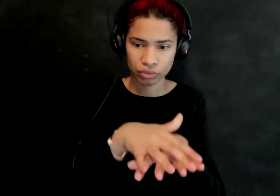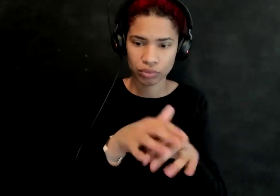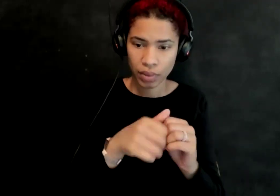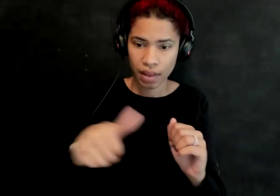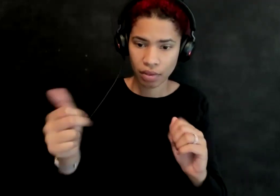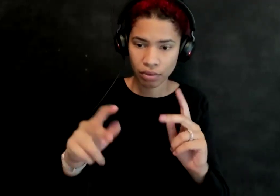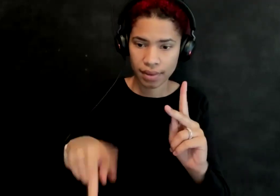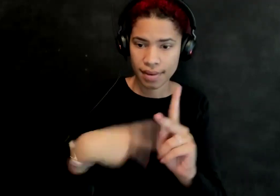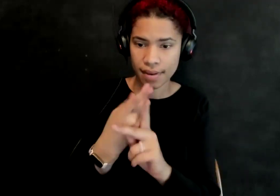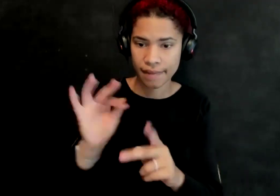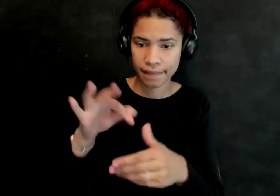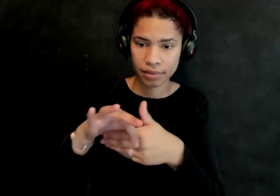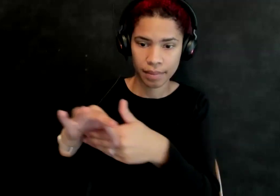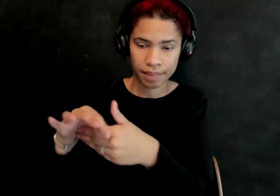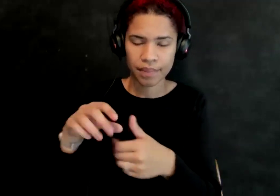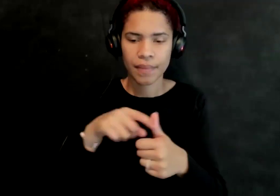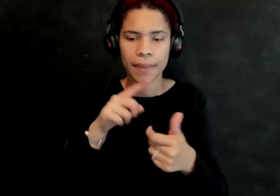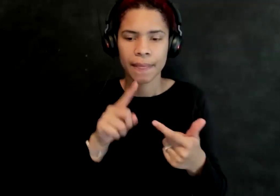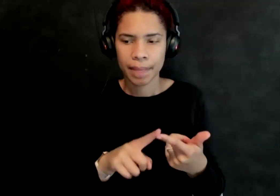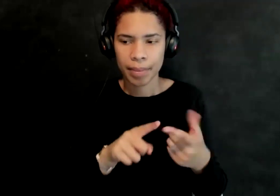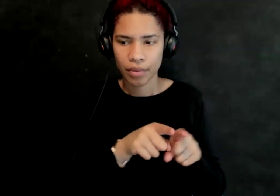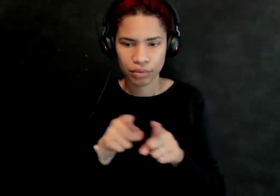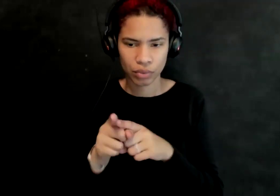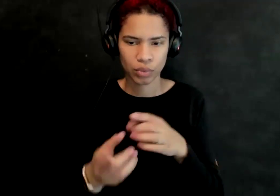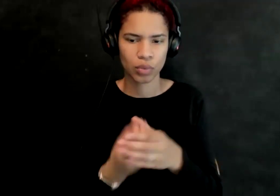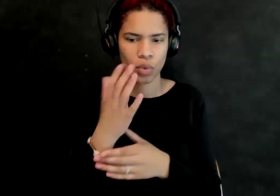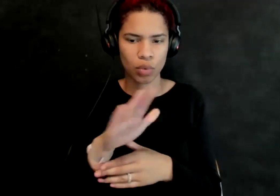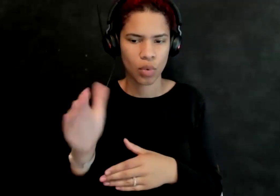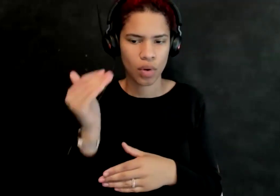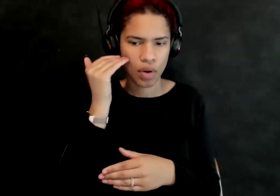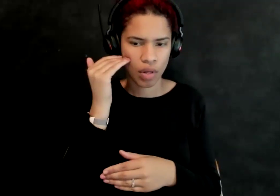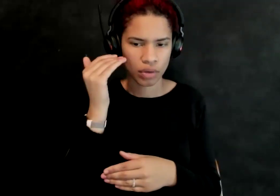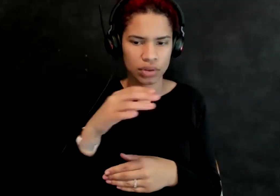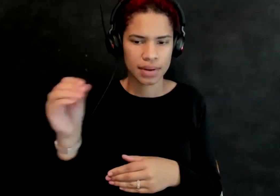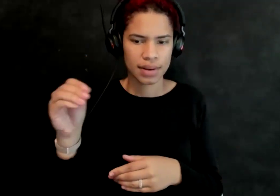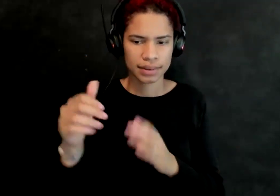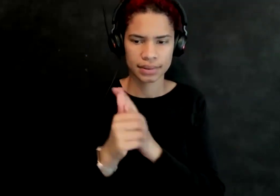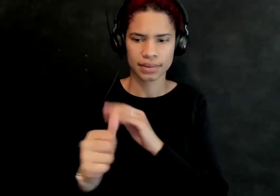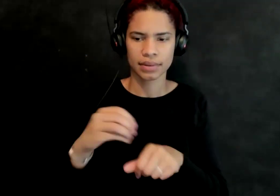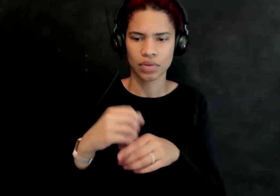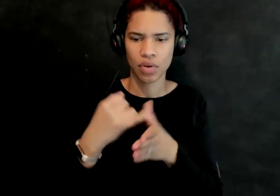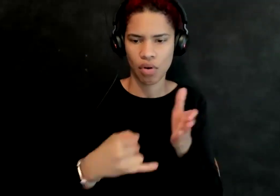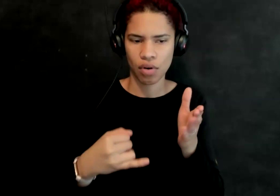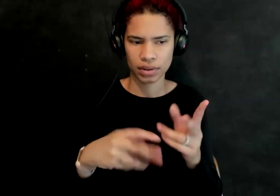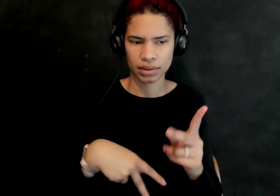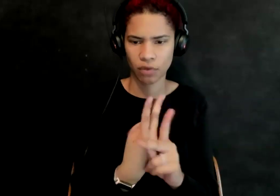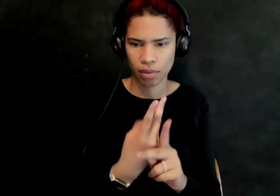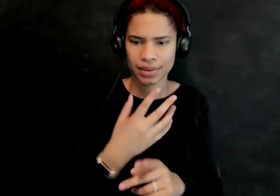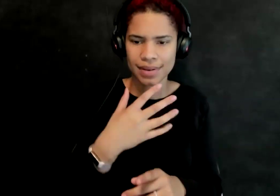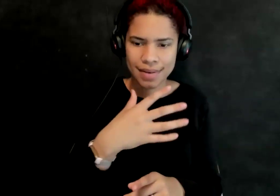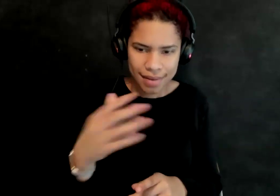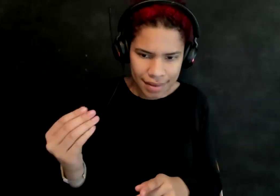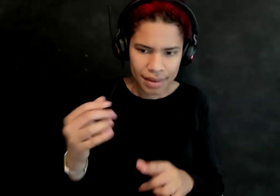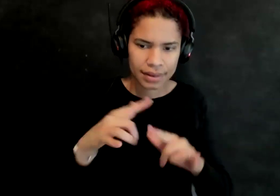other content and growing your knowledge and your skill sets in art forms while also